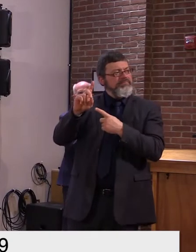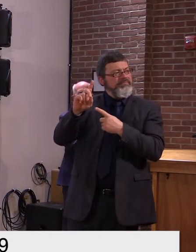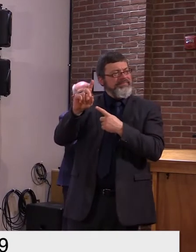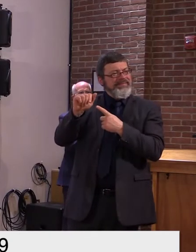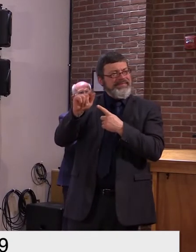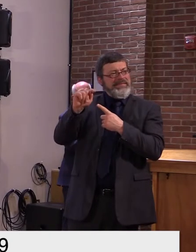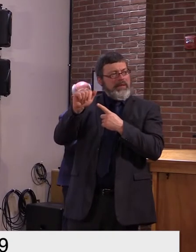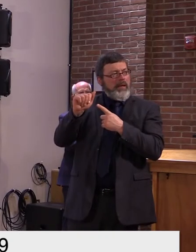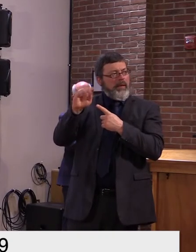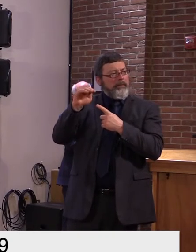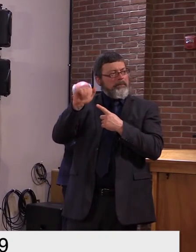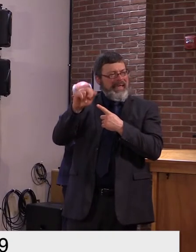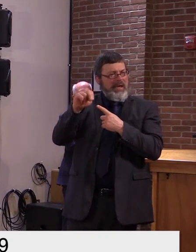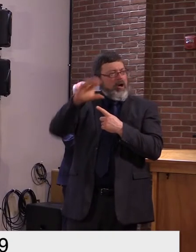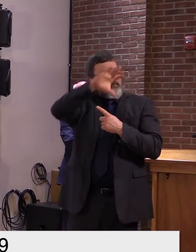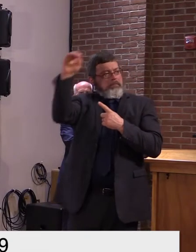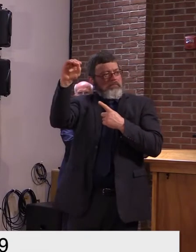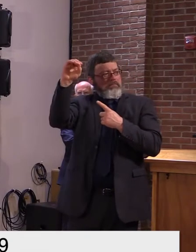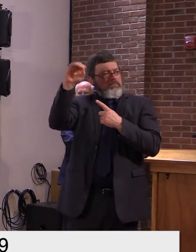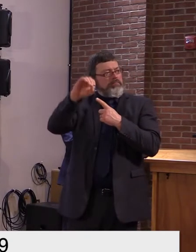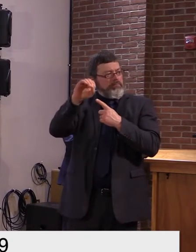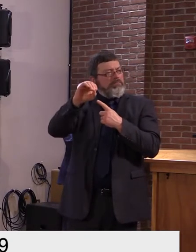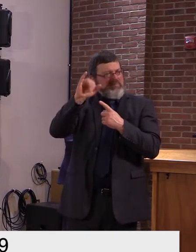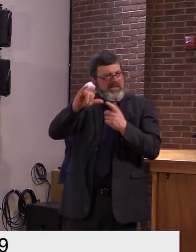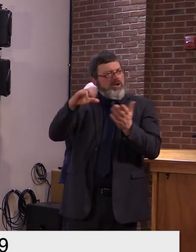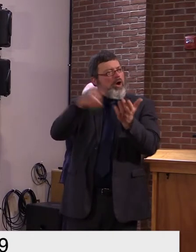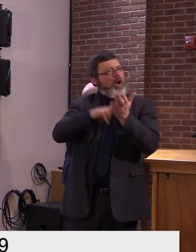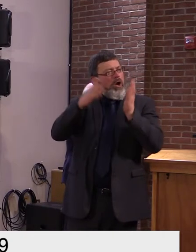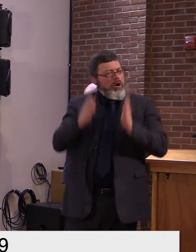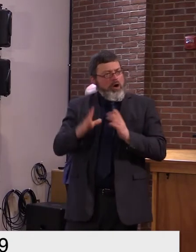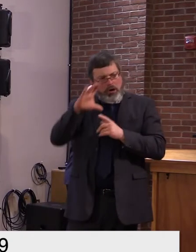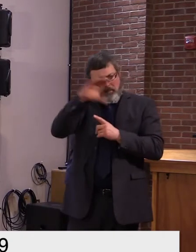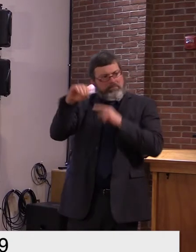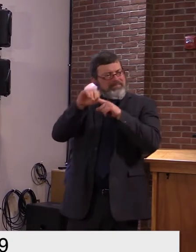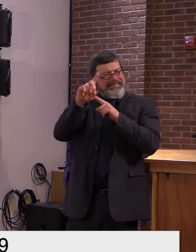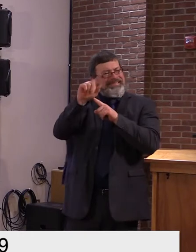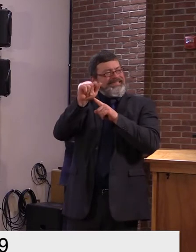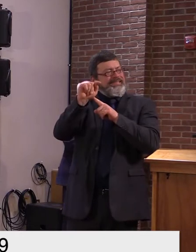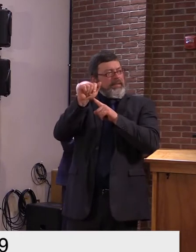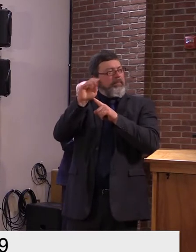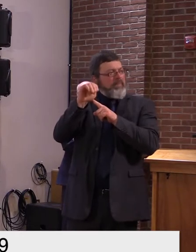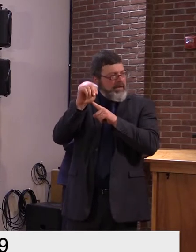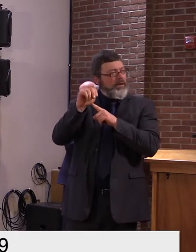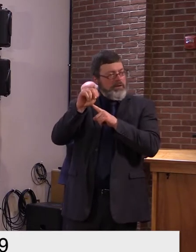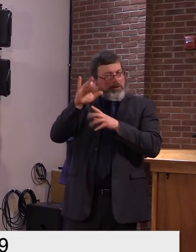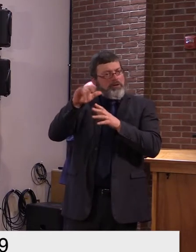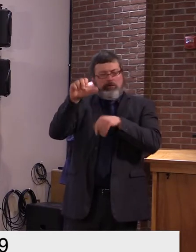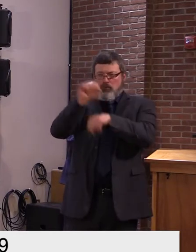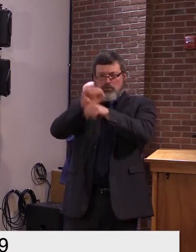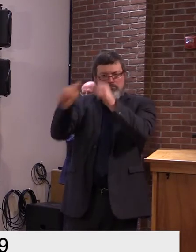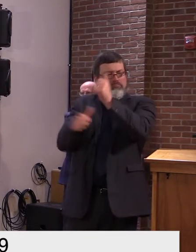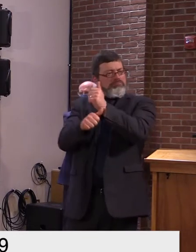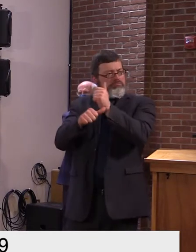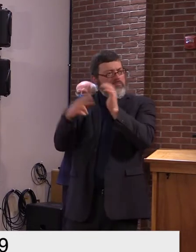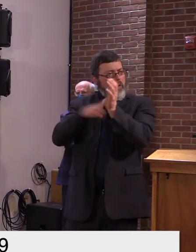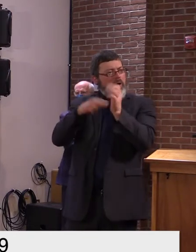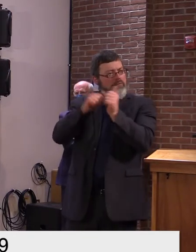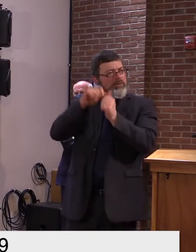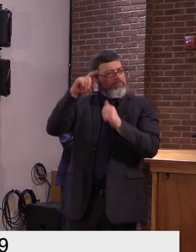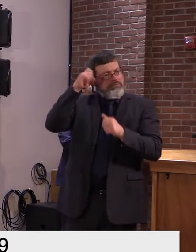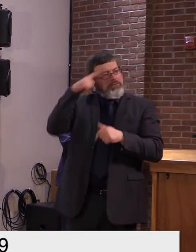states, but definitely people that were working from the state of Vermont. That doesn't ring a bell at